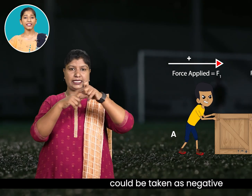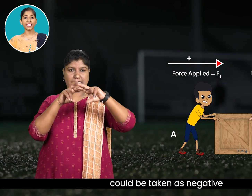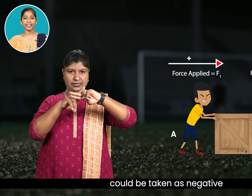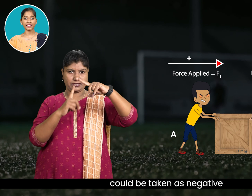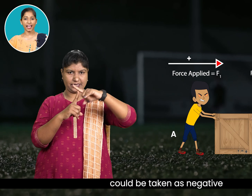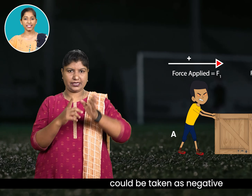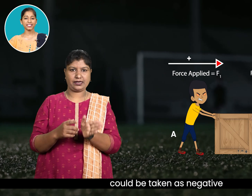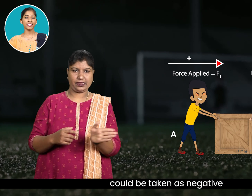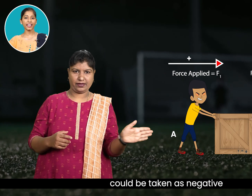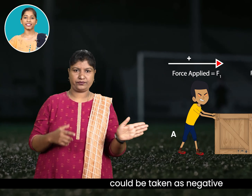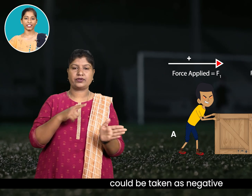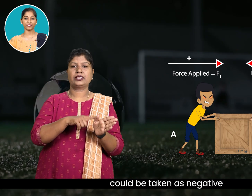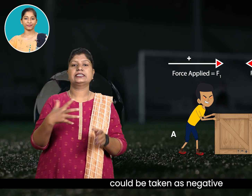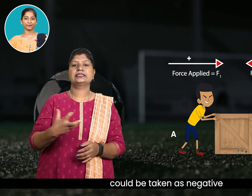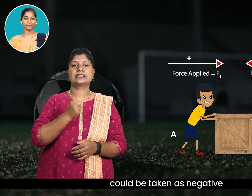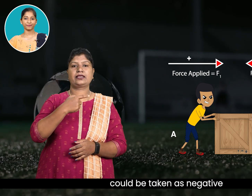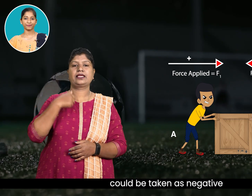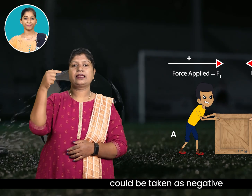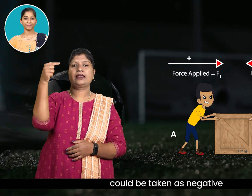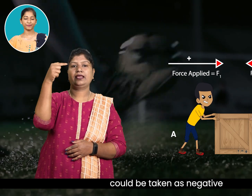could be taken as negative.